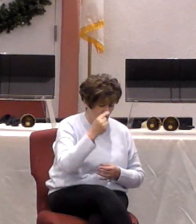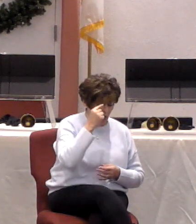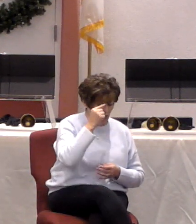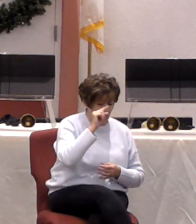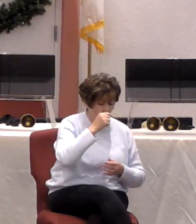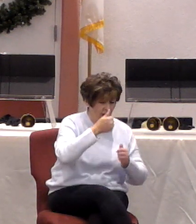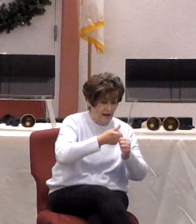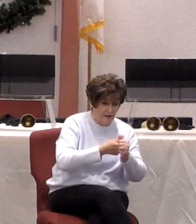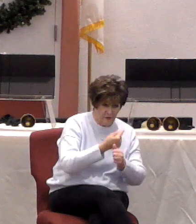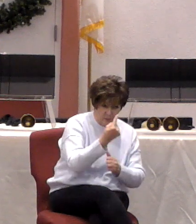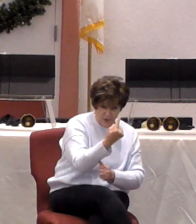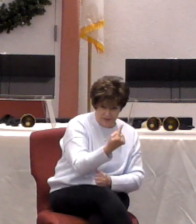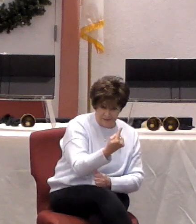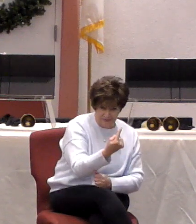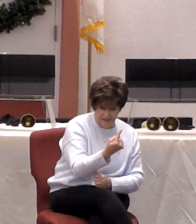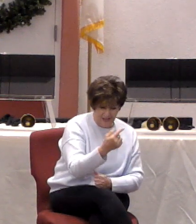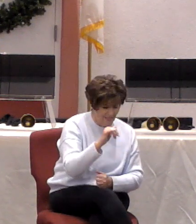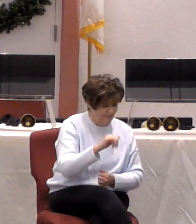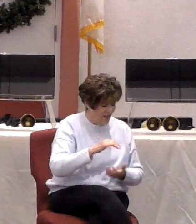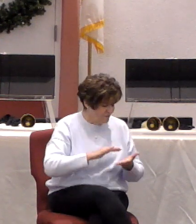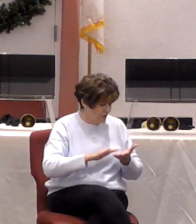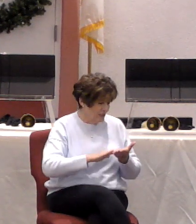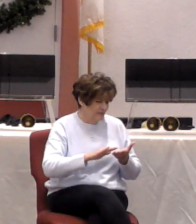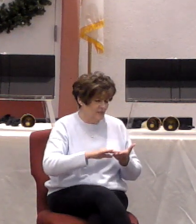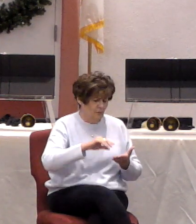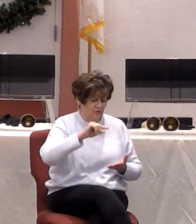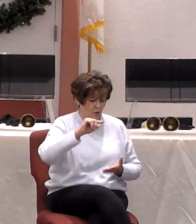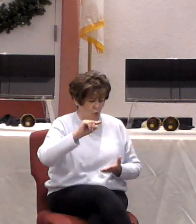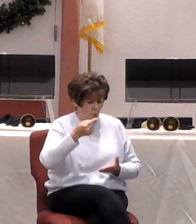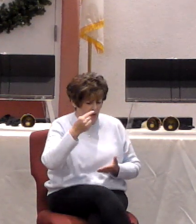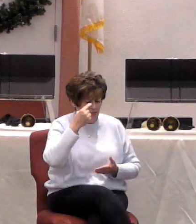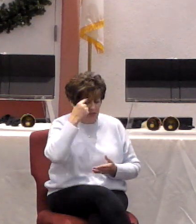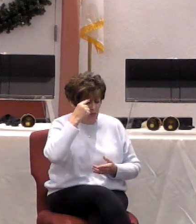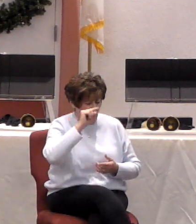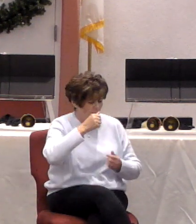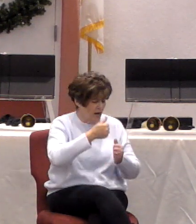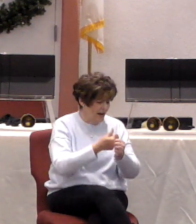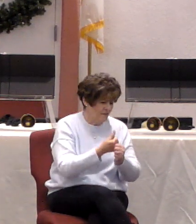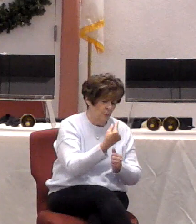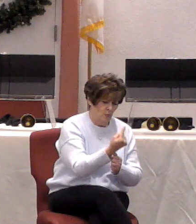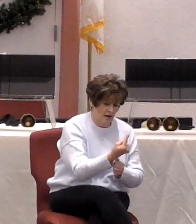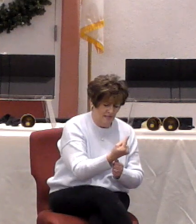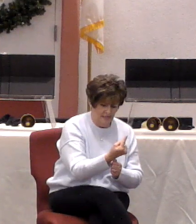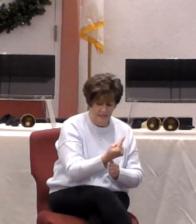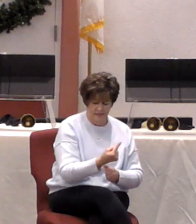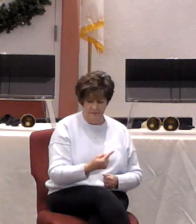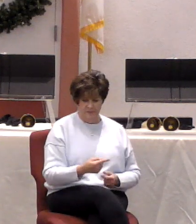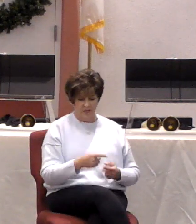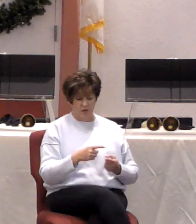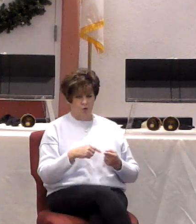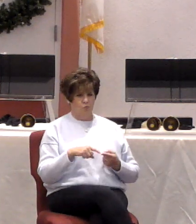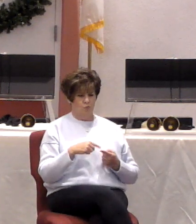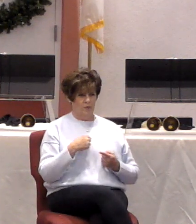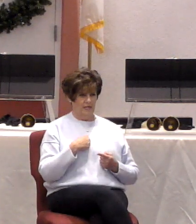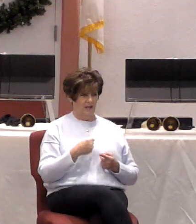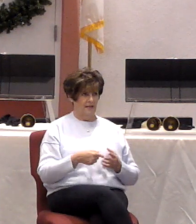all forgiveness. When I first asked Jesus Christ to be my Savior, I was probably somewhere in the neighborhood of 8 years